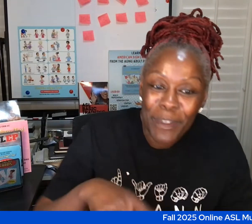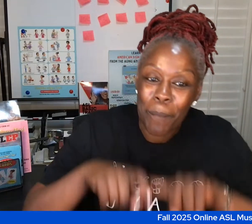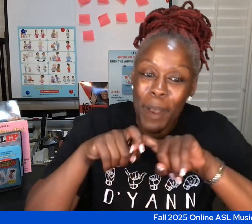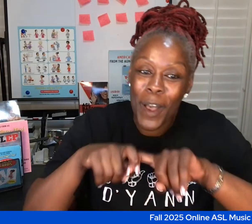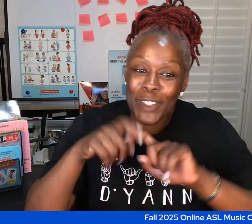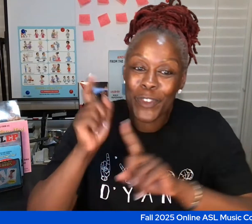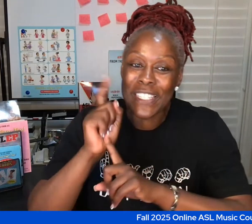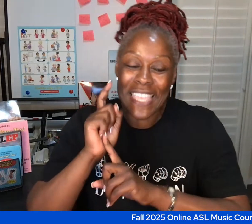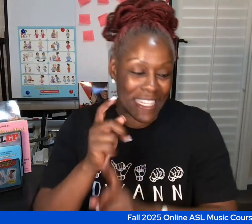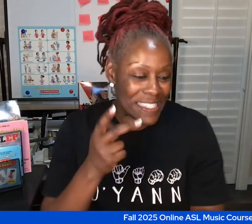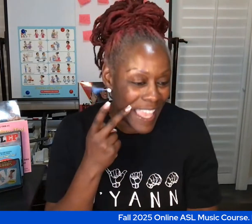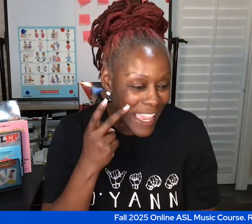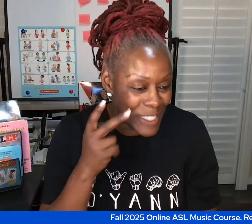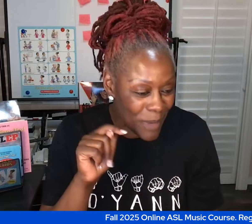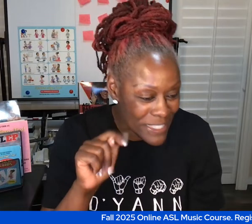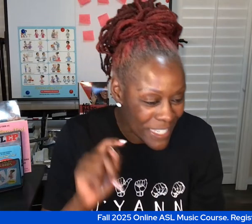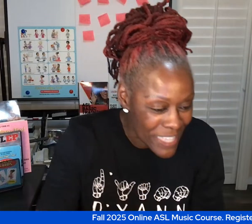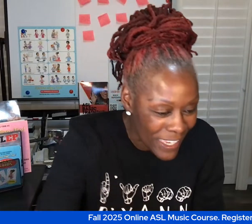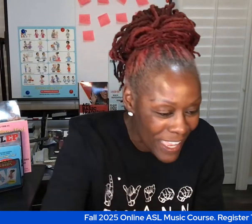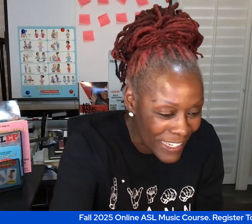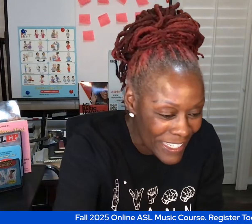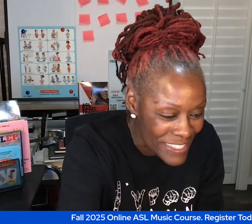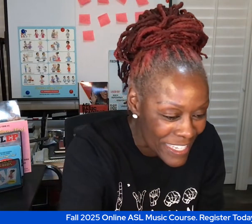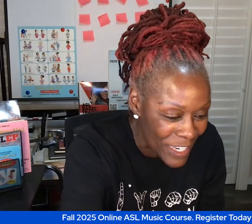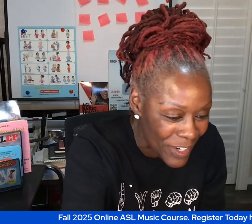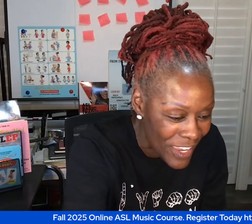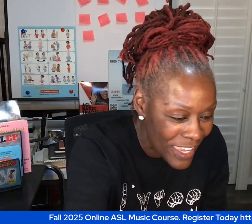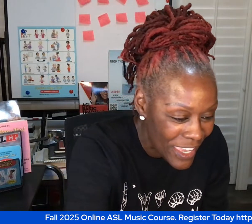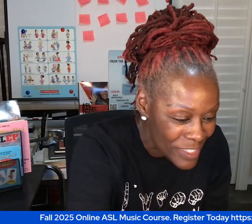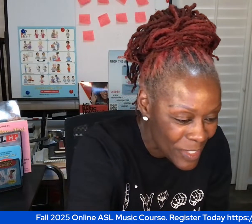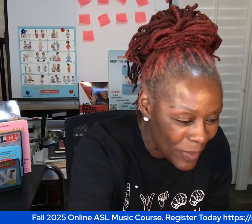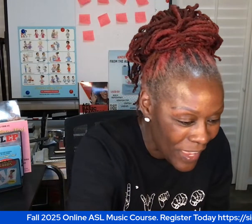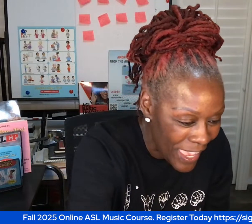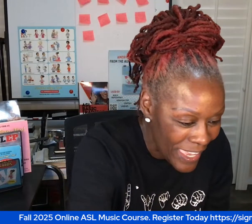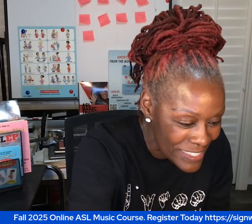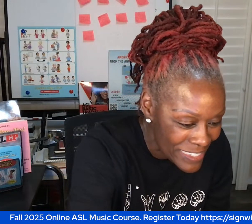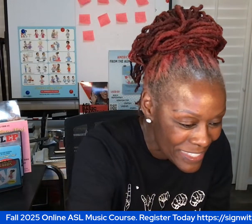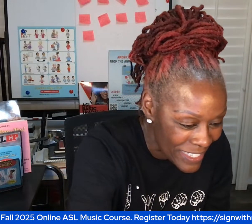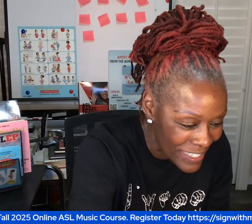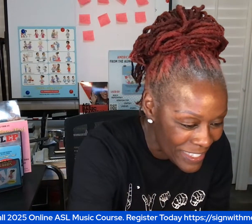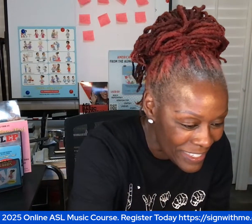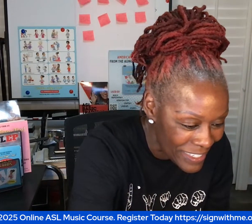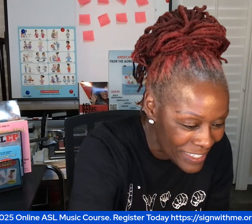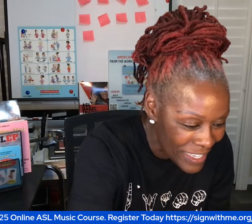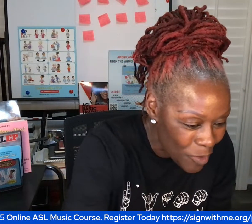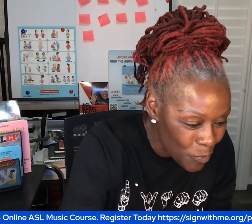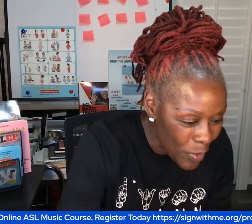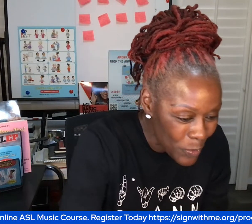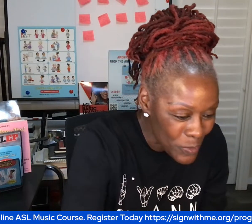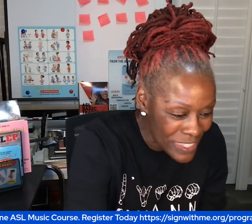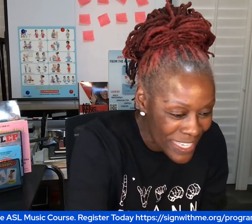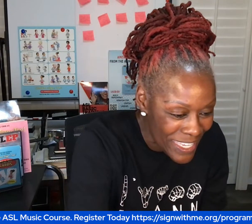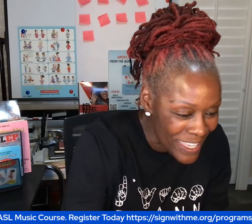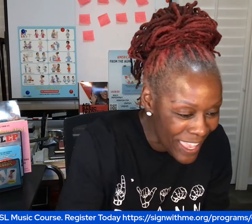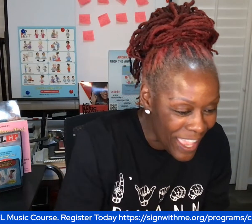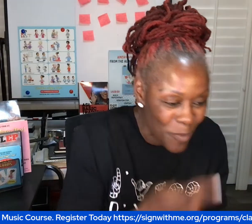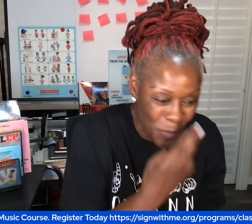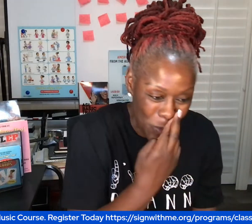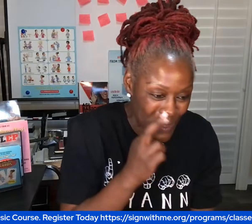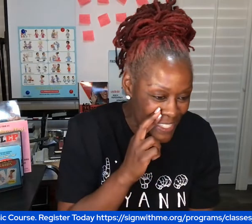to pause for a second and say hi to my TikTok audience here. So I see Rosie. Hi,